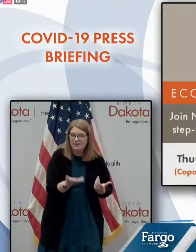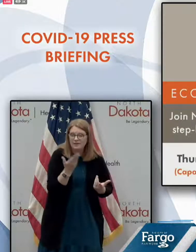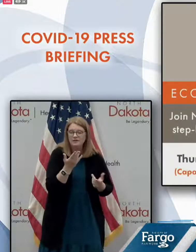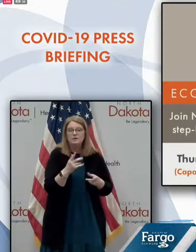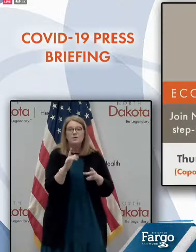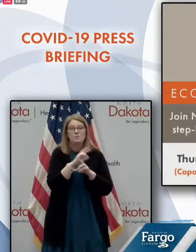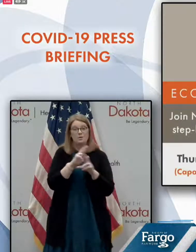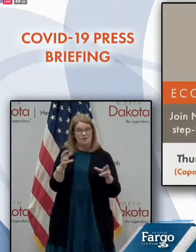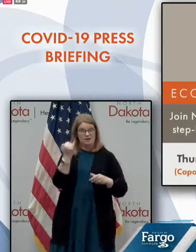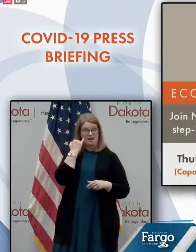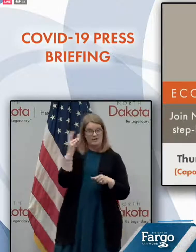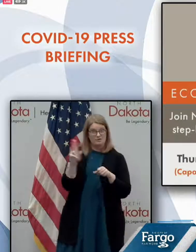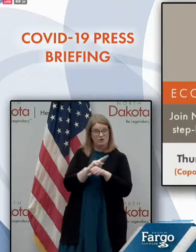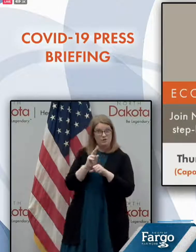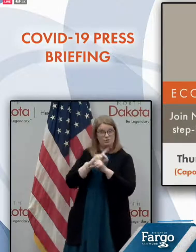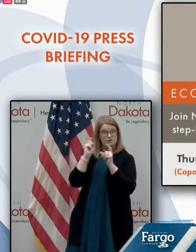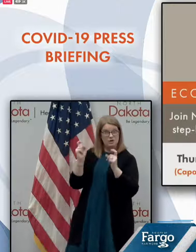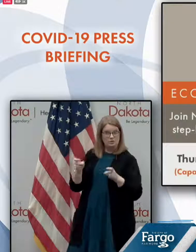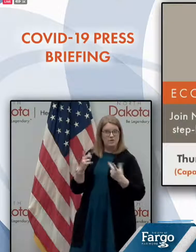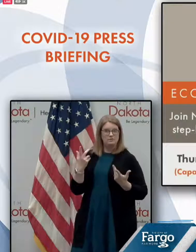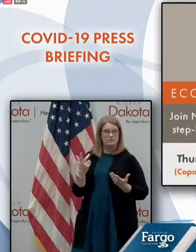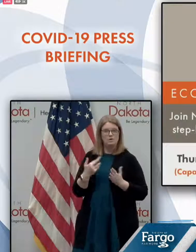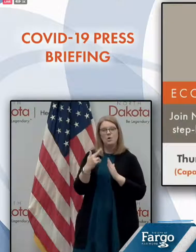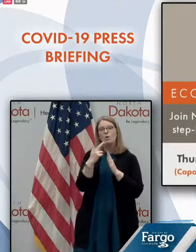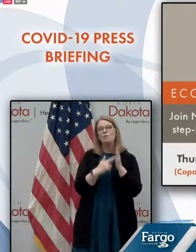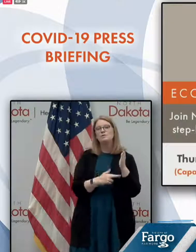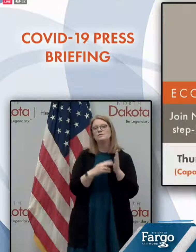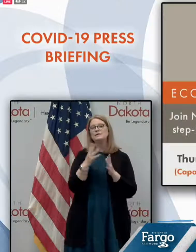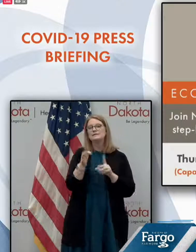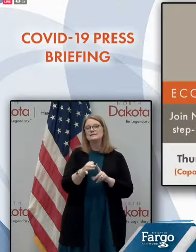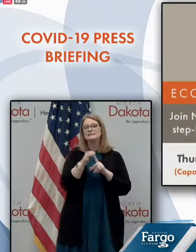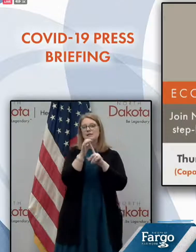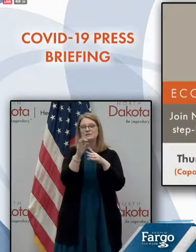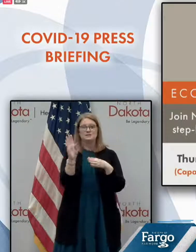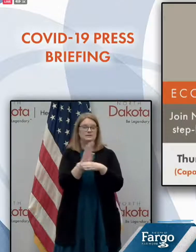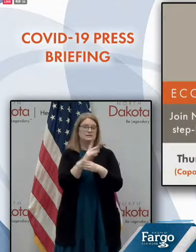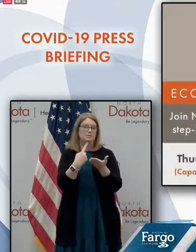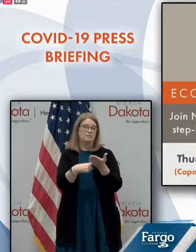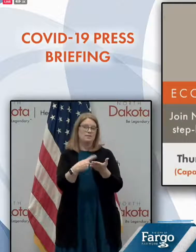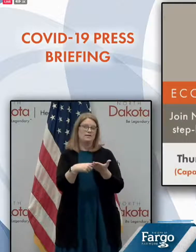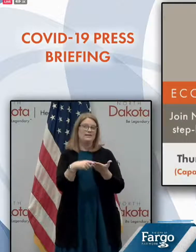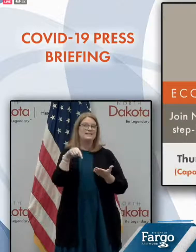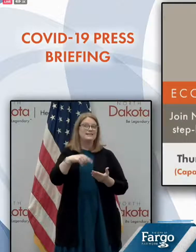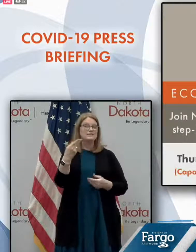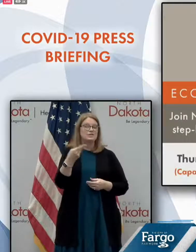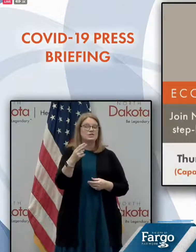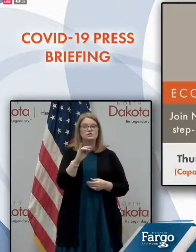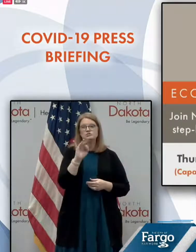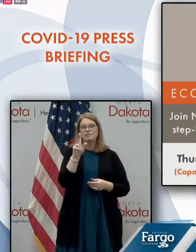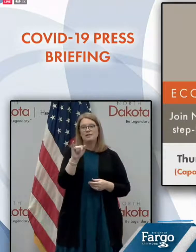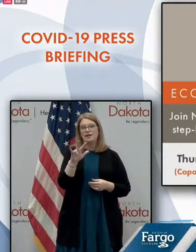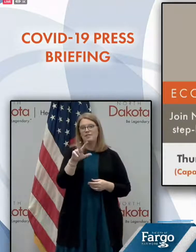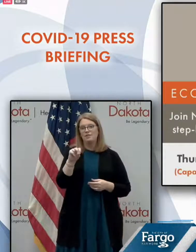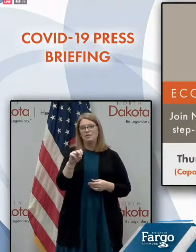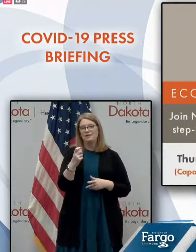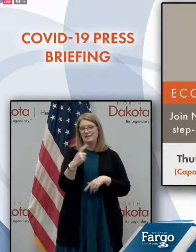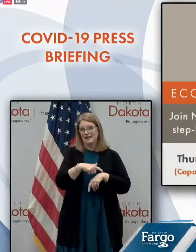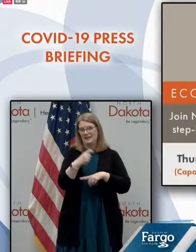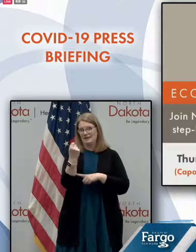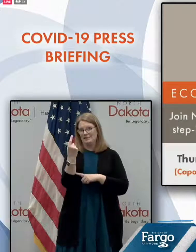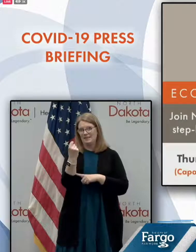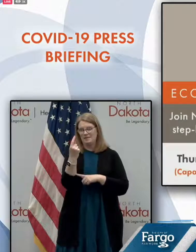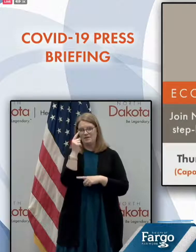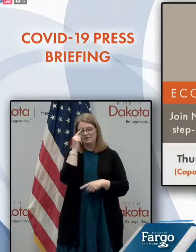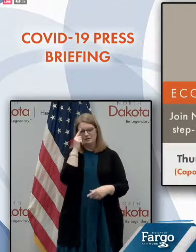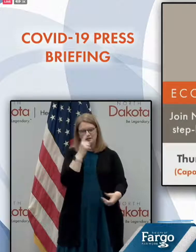grant now. Register for a special business briefing this Thursday, July 30th at 11 a.m.